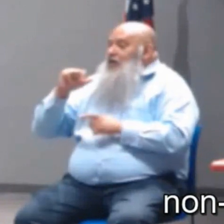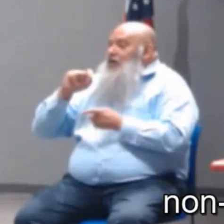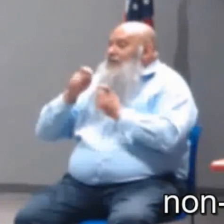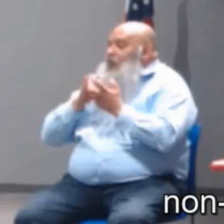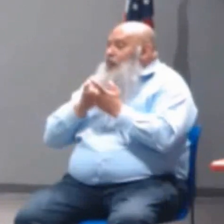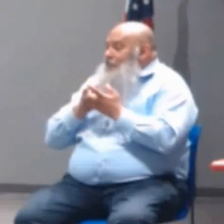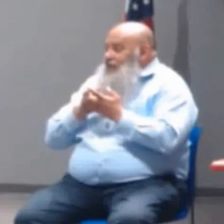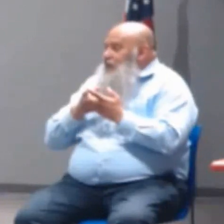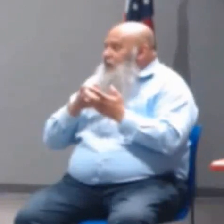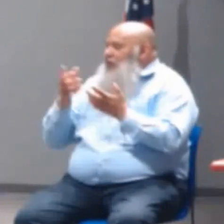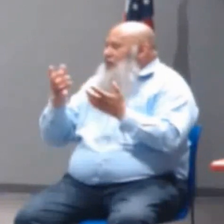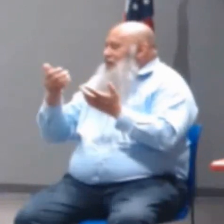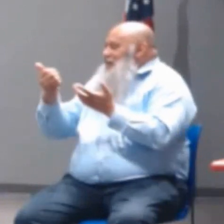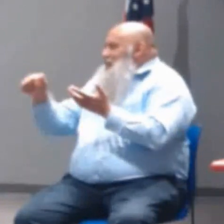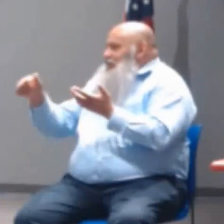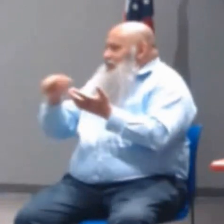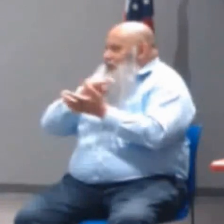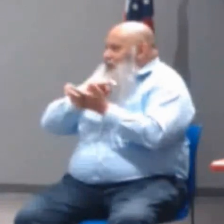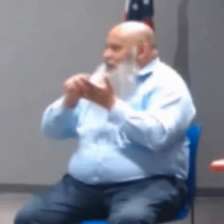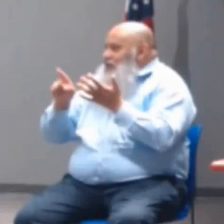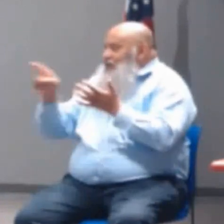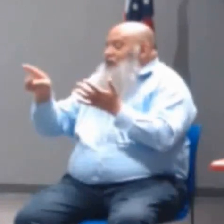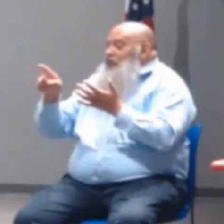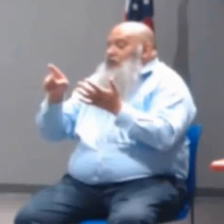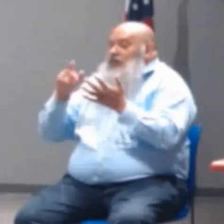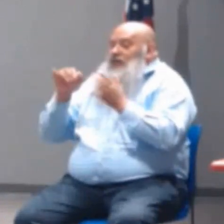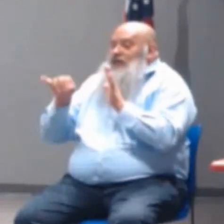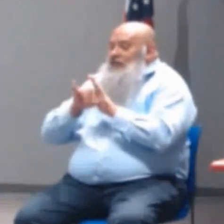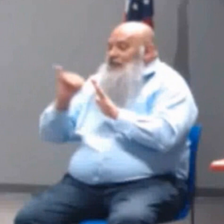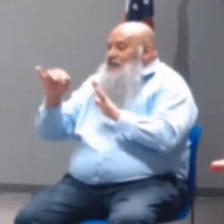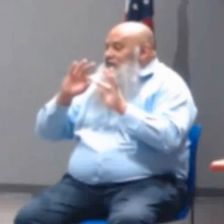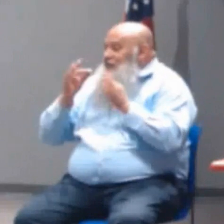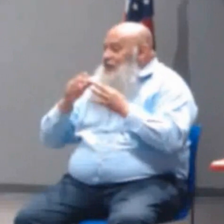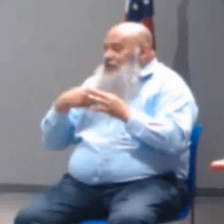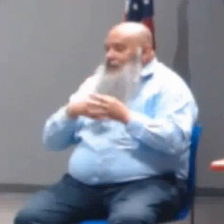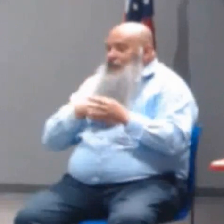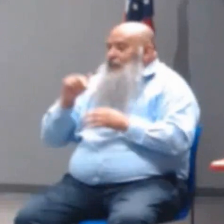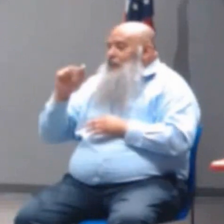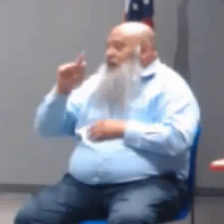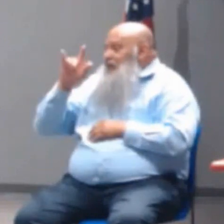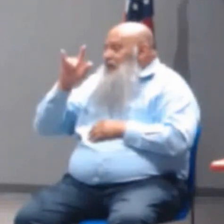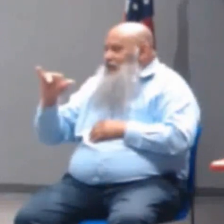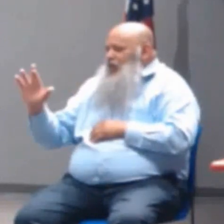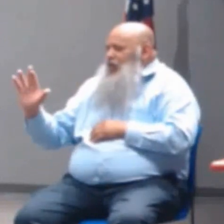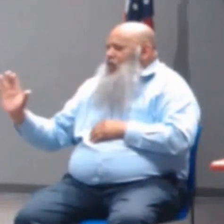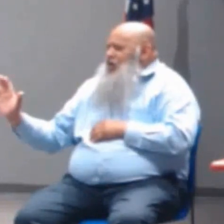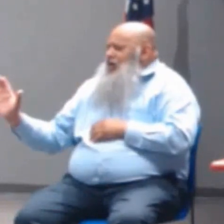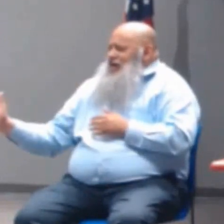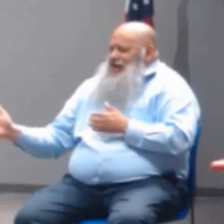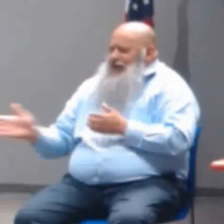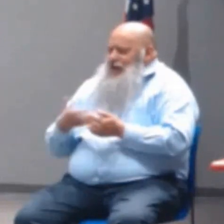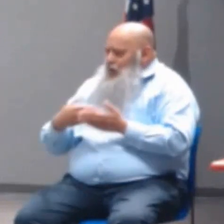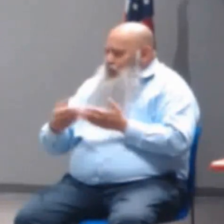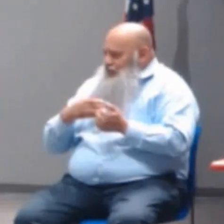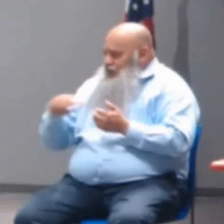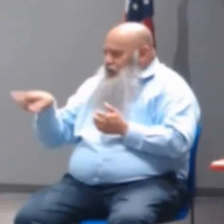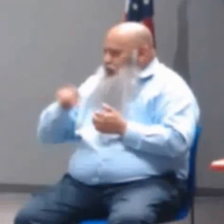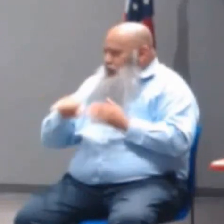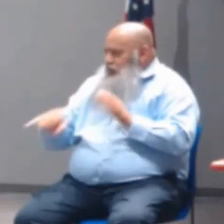variety, whether you identify as a family member or an ally, or however you